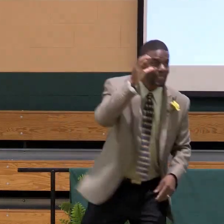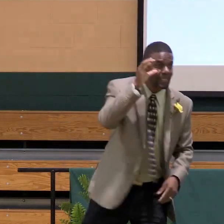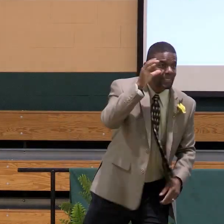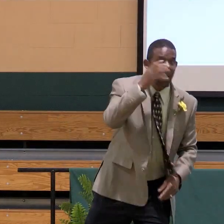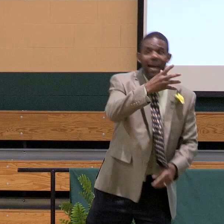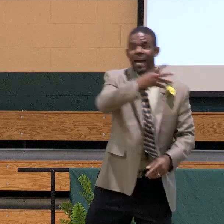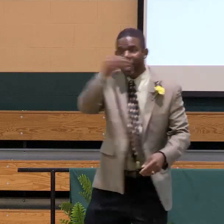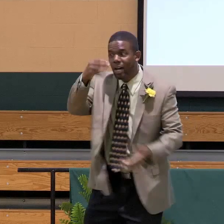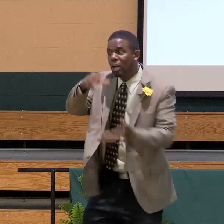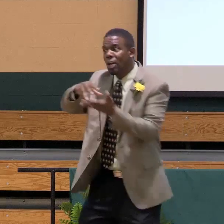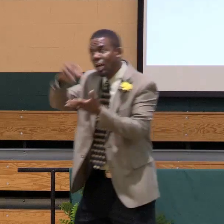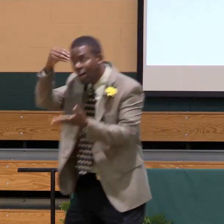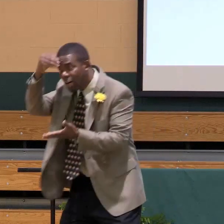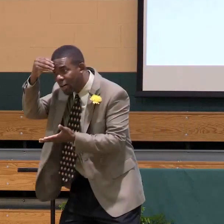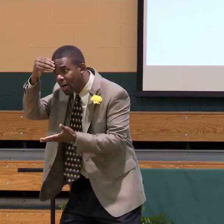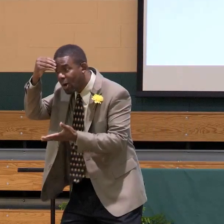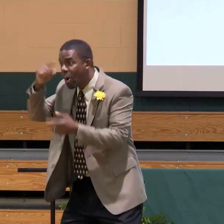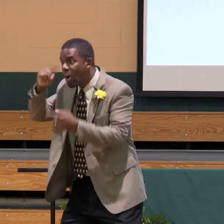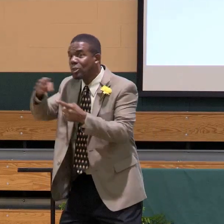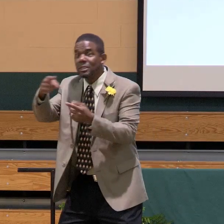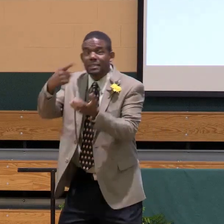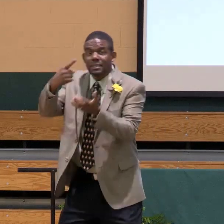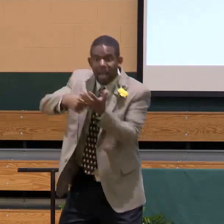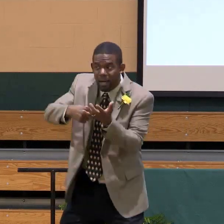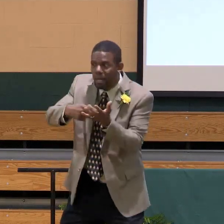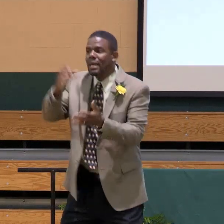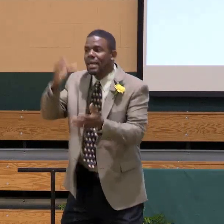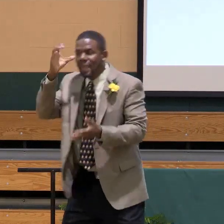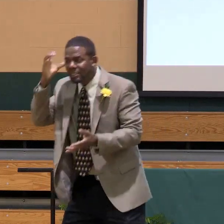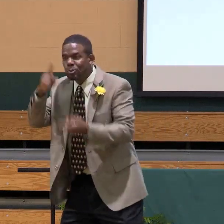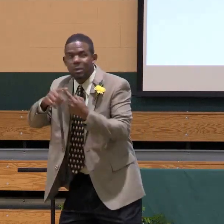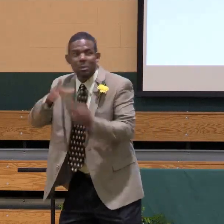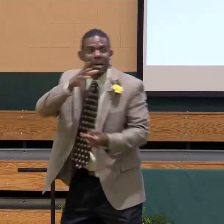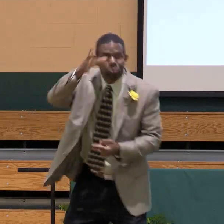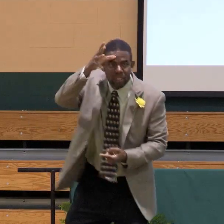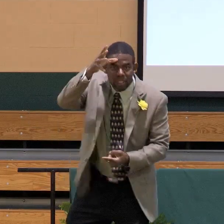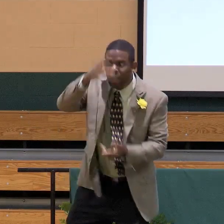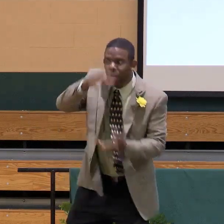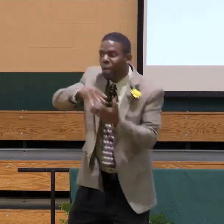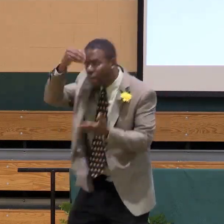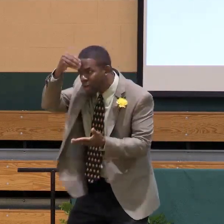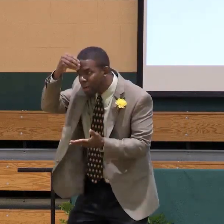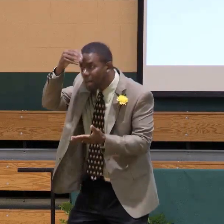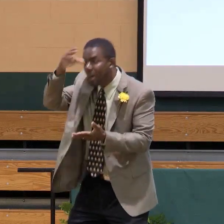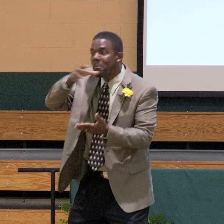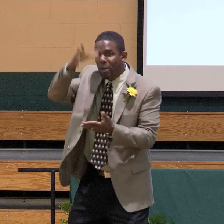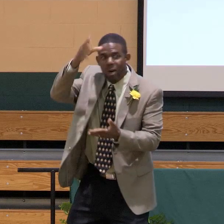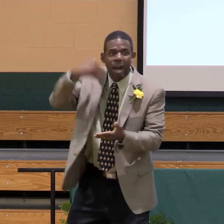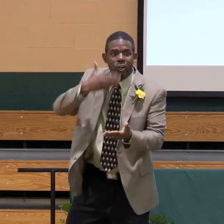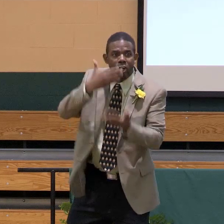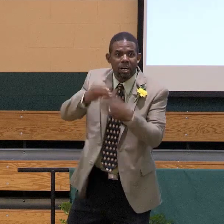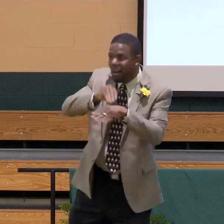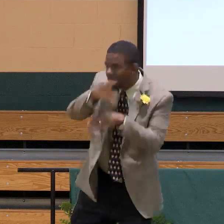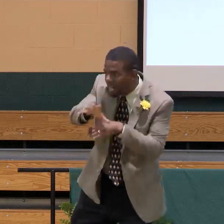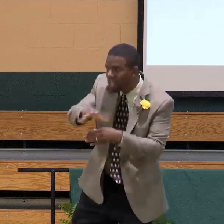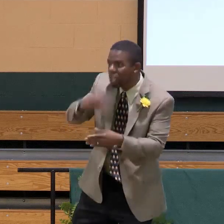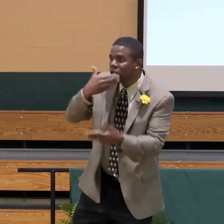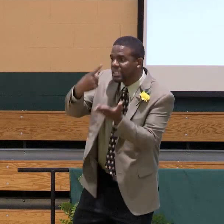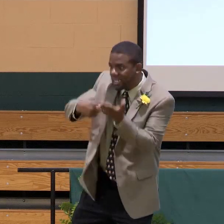Listen and learn. When you're in a discussion with your parents, listen. They've got good advice for